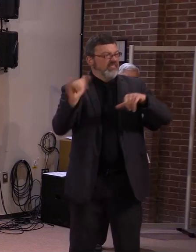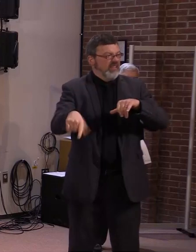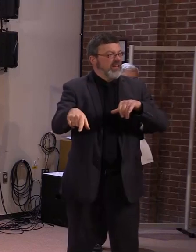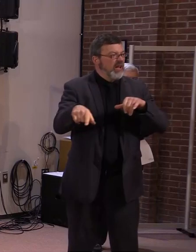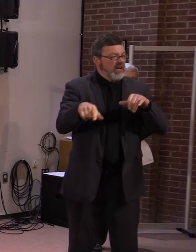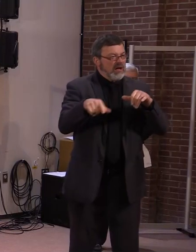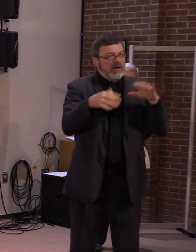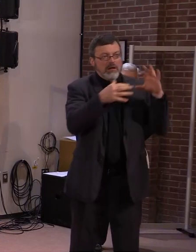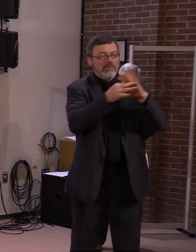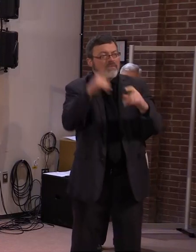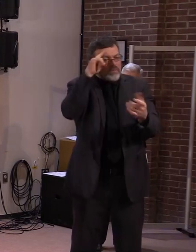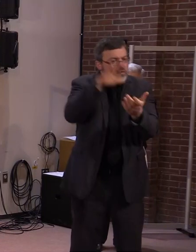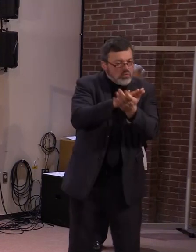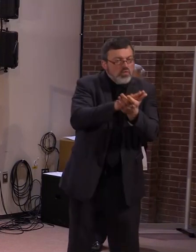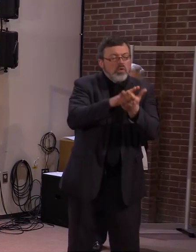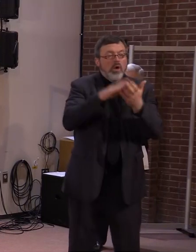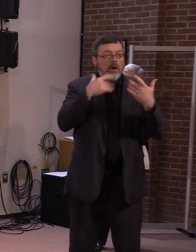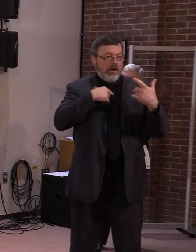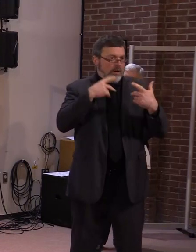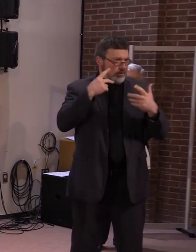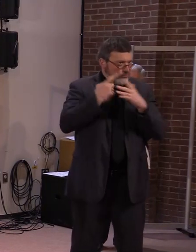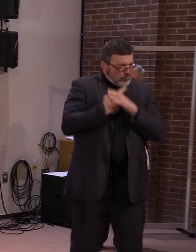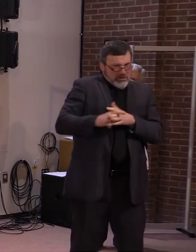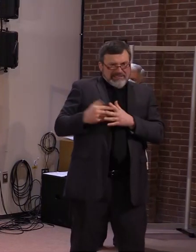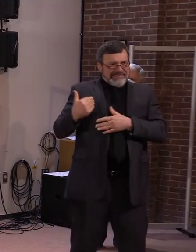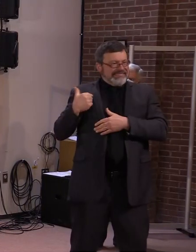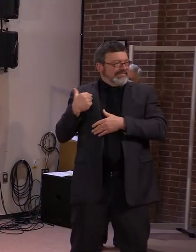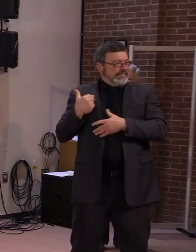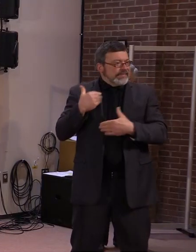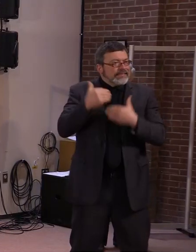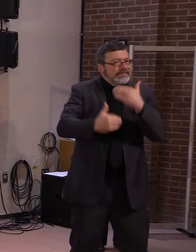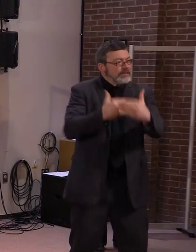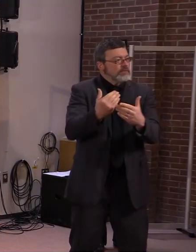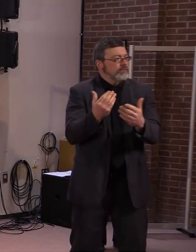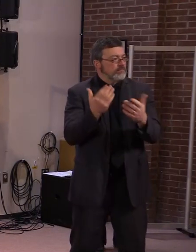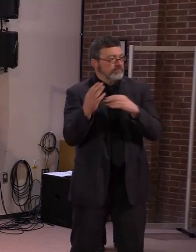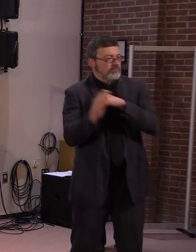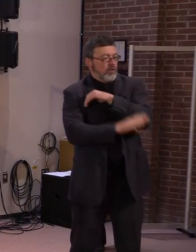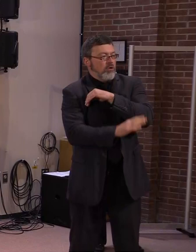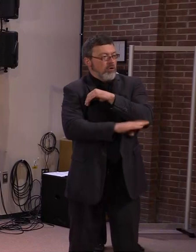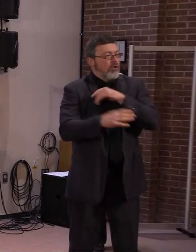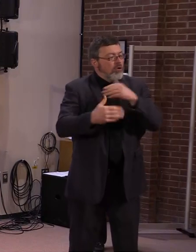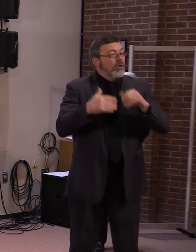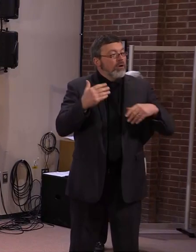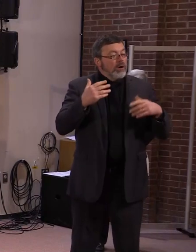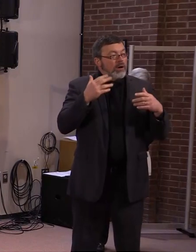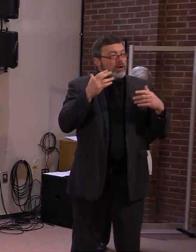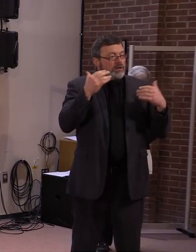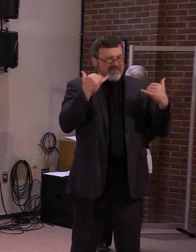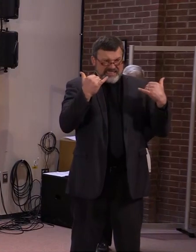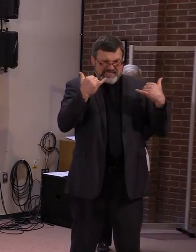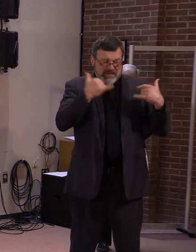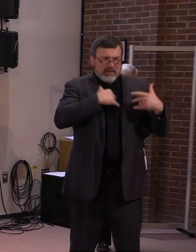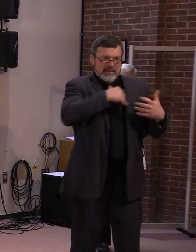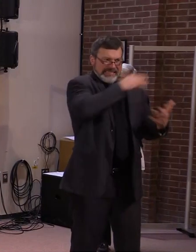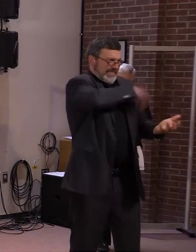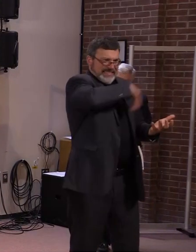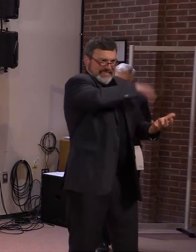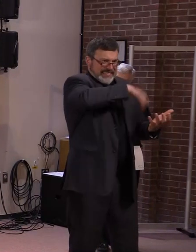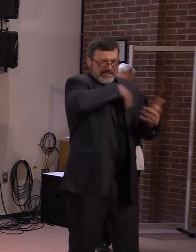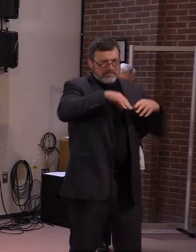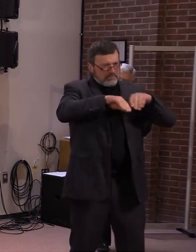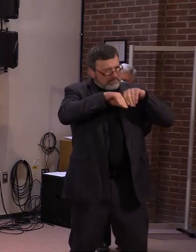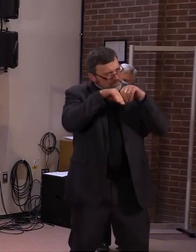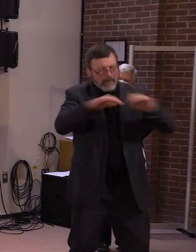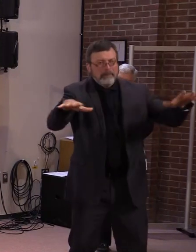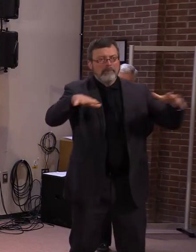making testing widely available, which we're focused on here in Vermont. For context, over the previous